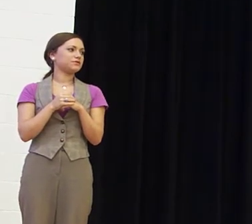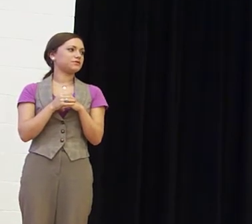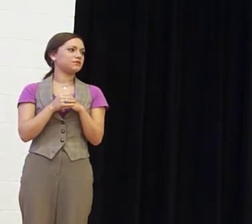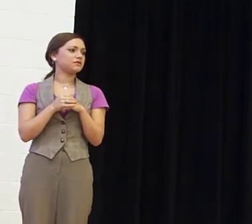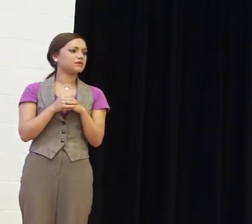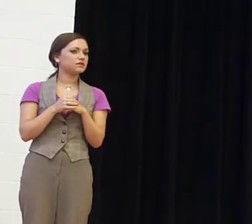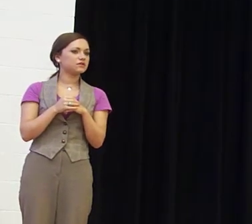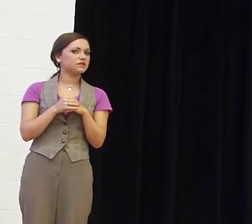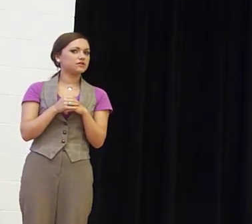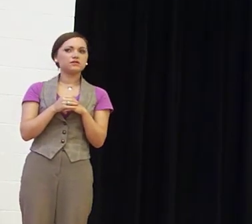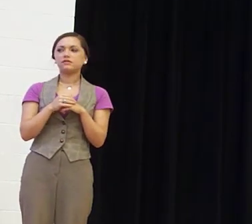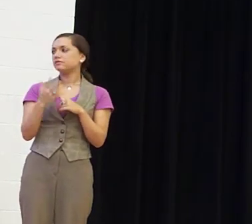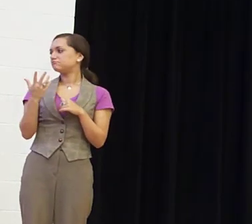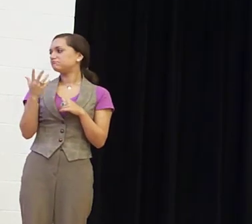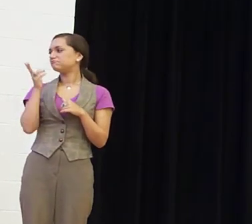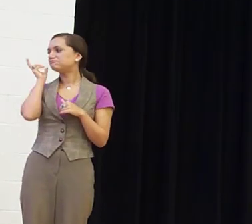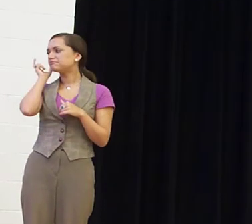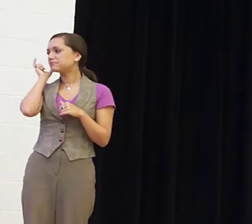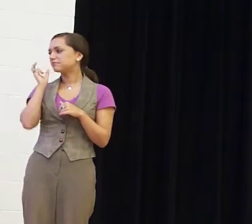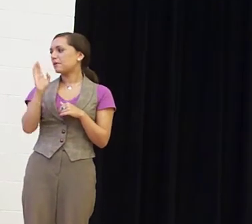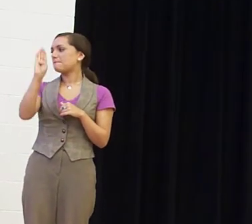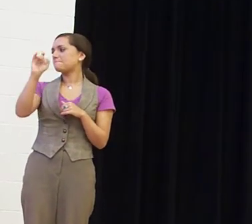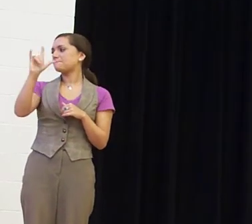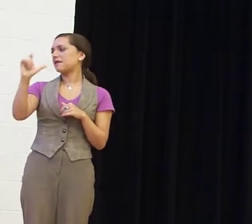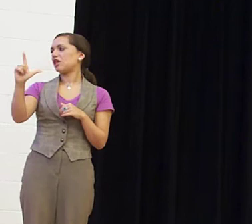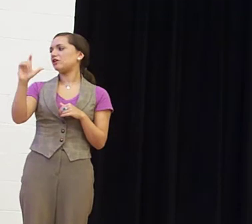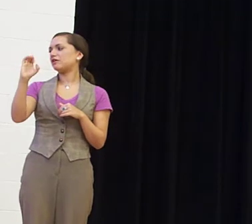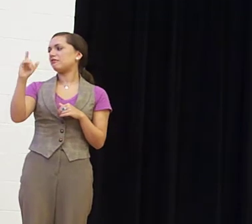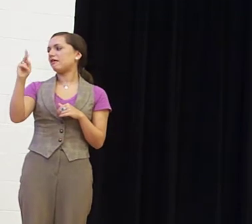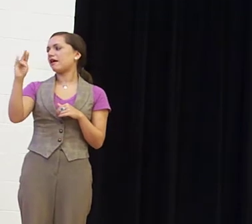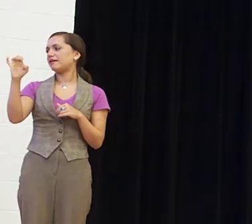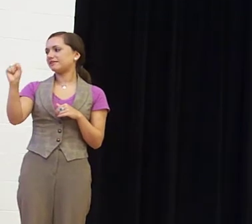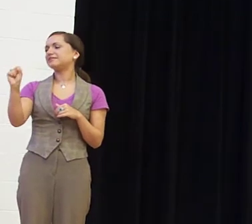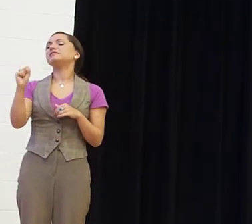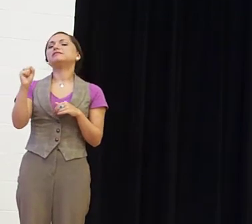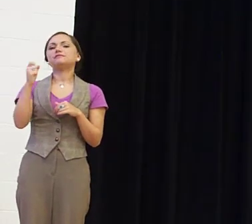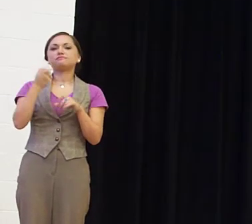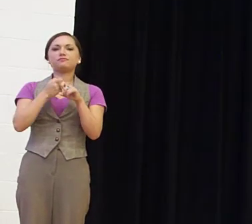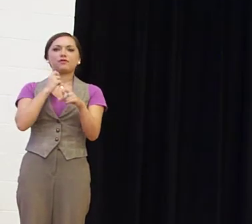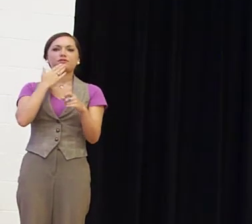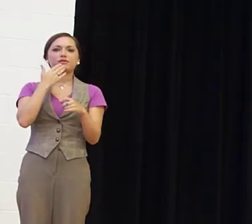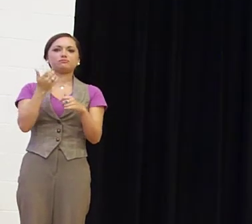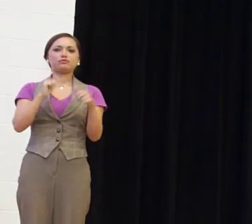And Bill Klein, star of TLC's Little Couple reality show.